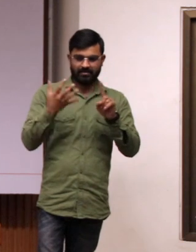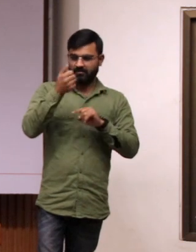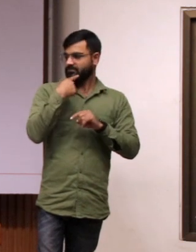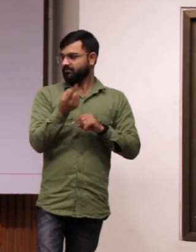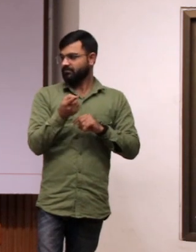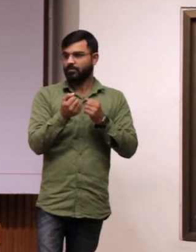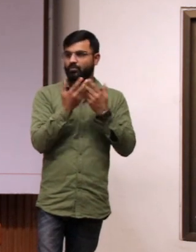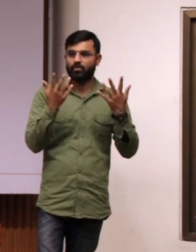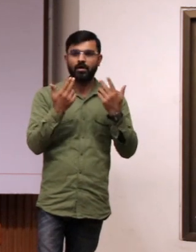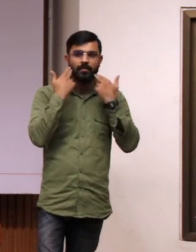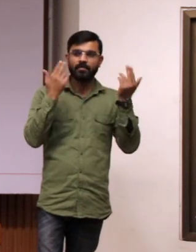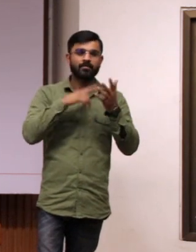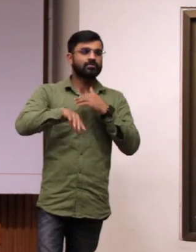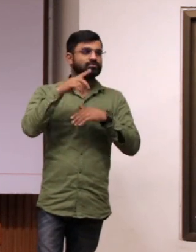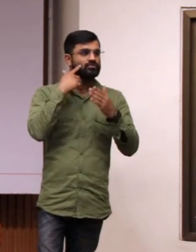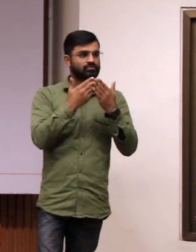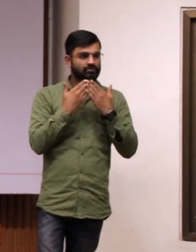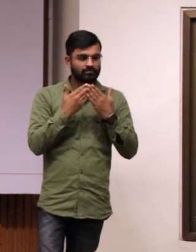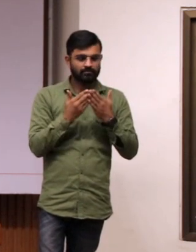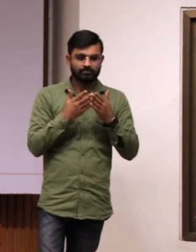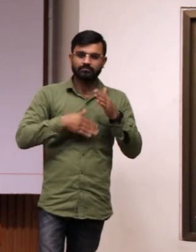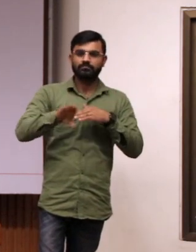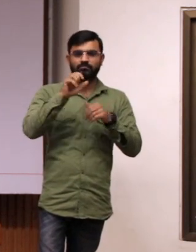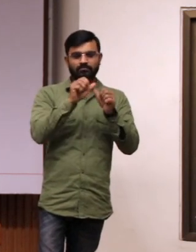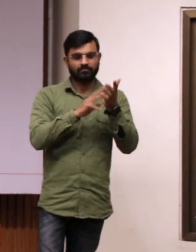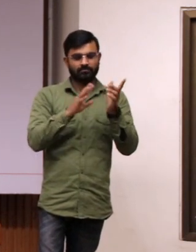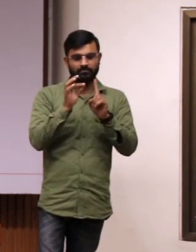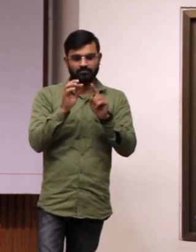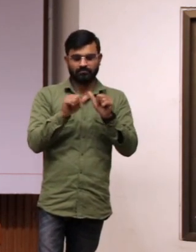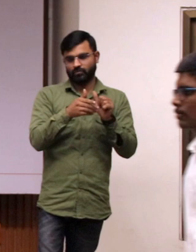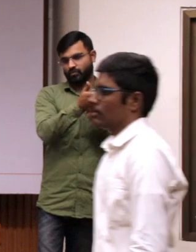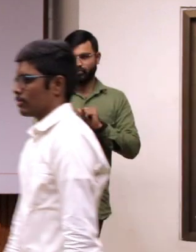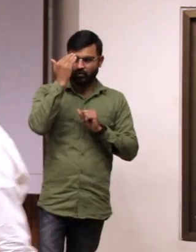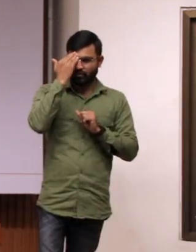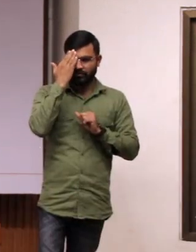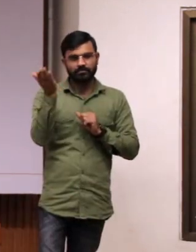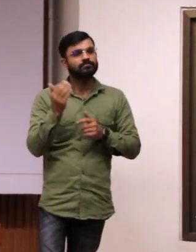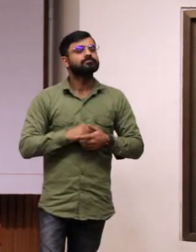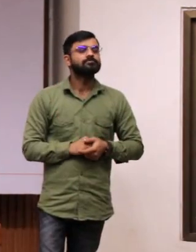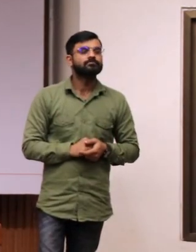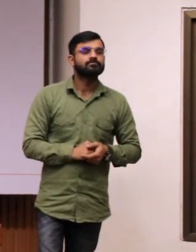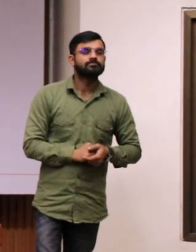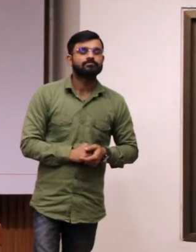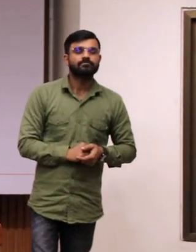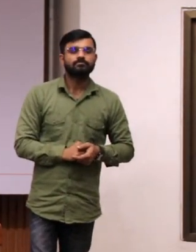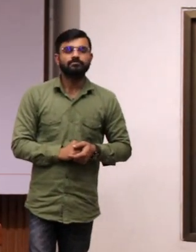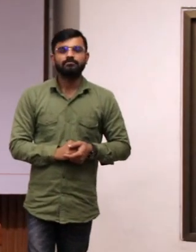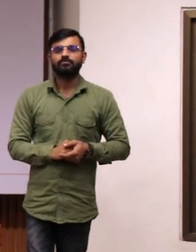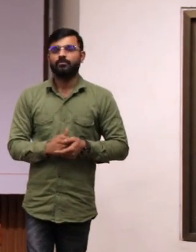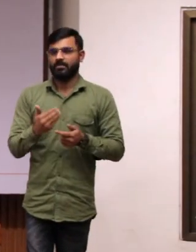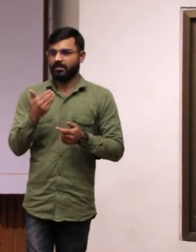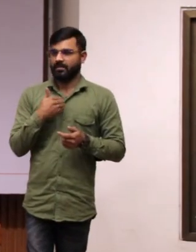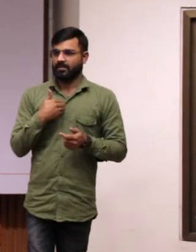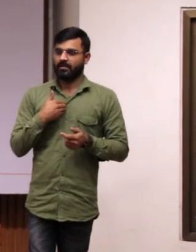the most popular institution go for CAMPA. Why they go, you all know. So when